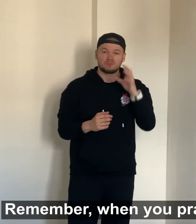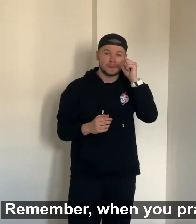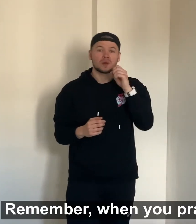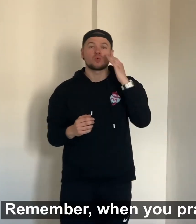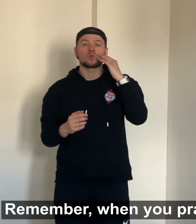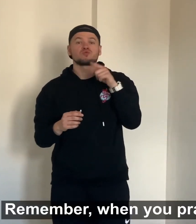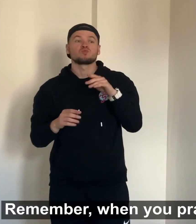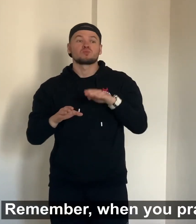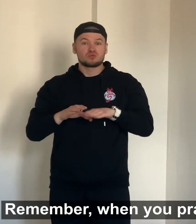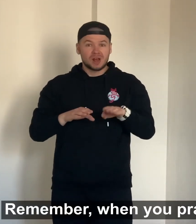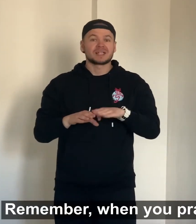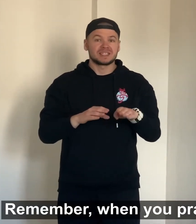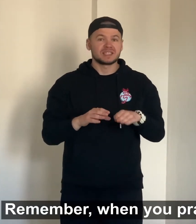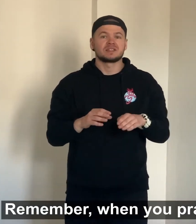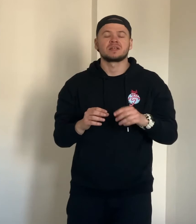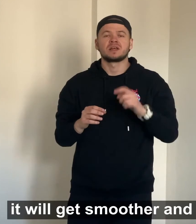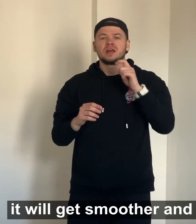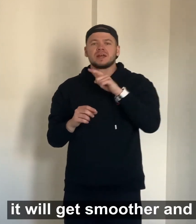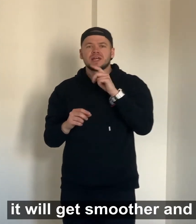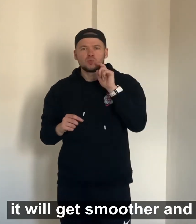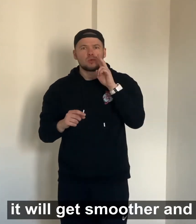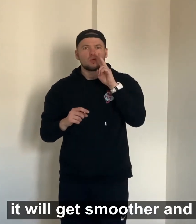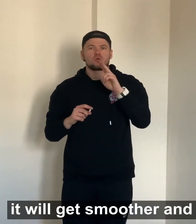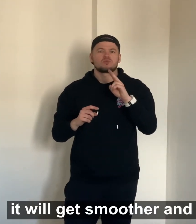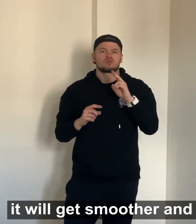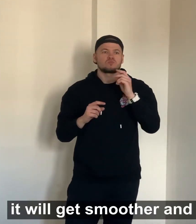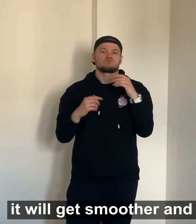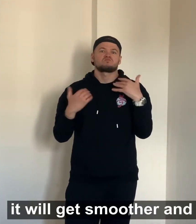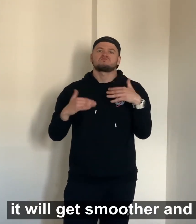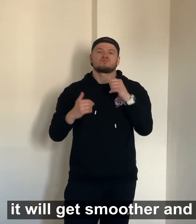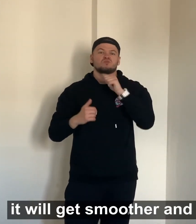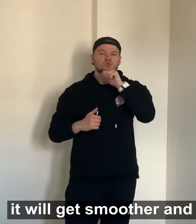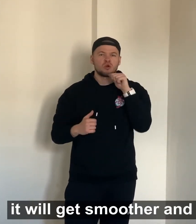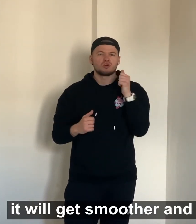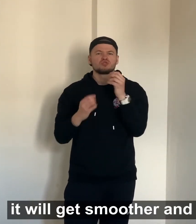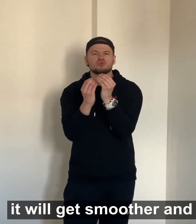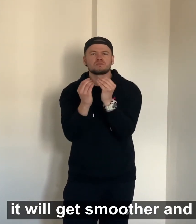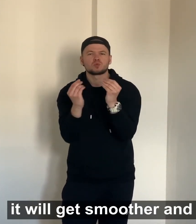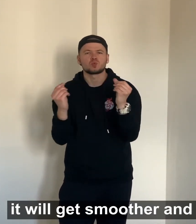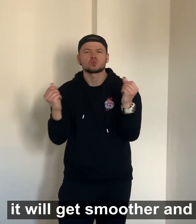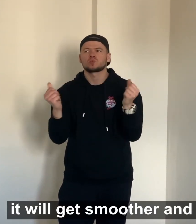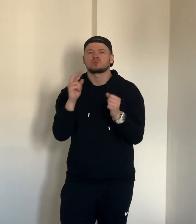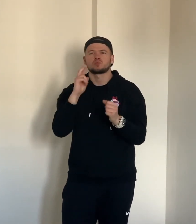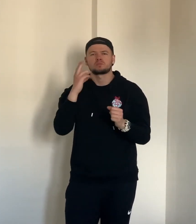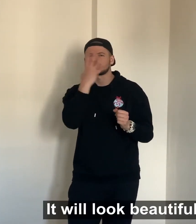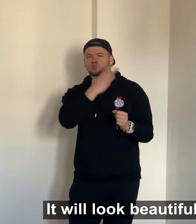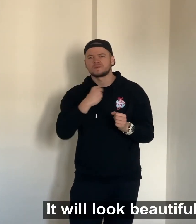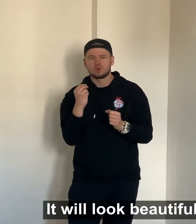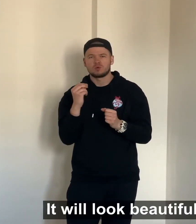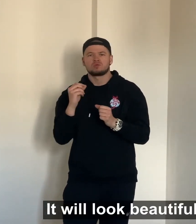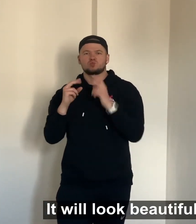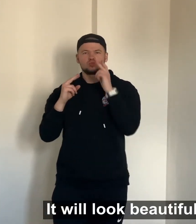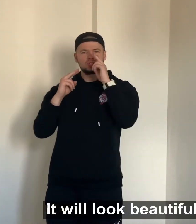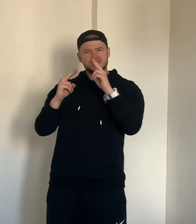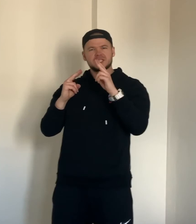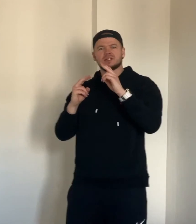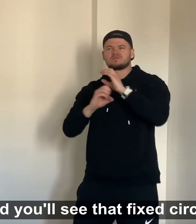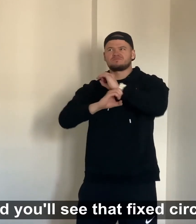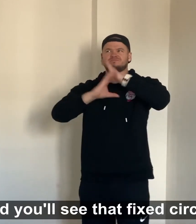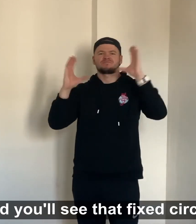Remember, when you practice, it will get smoother and slick. It will look beautiful and you'll